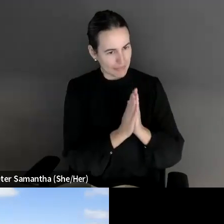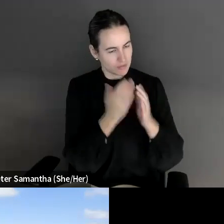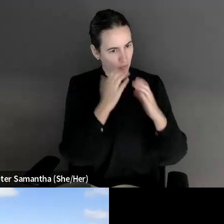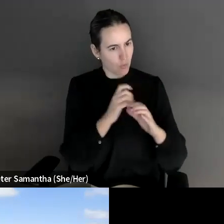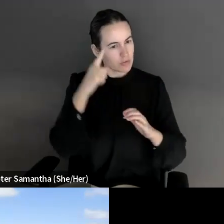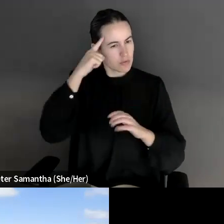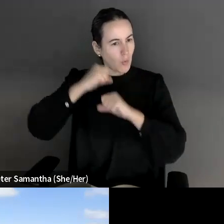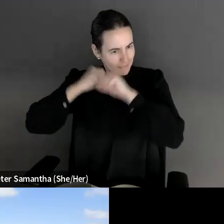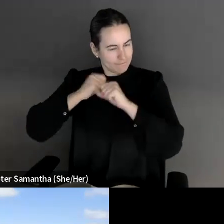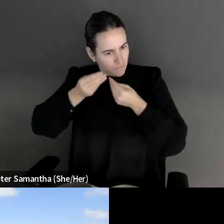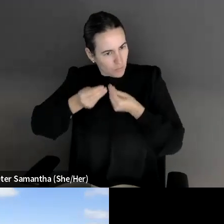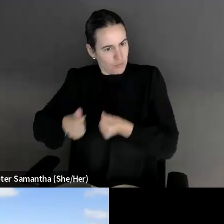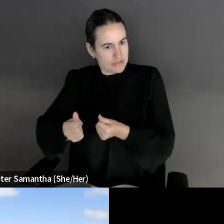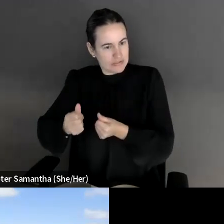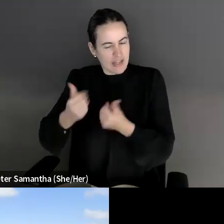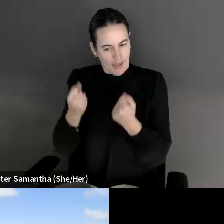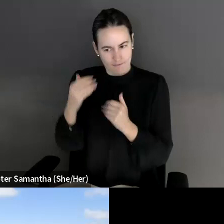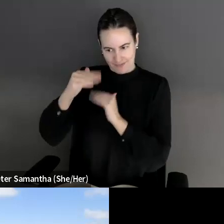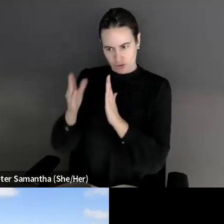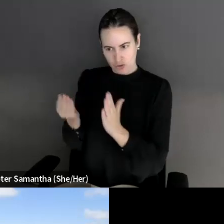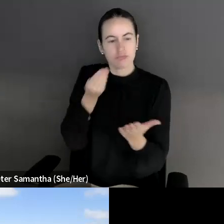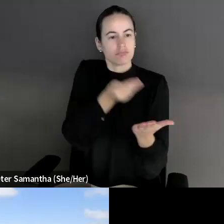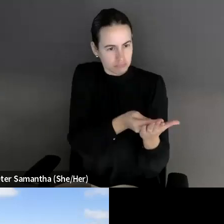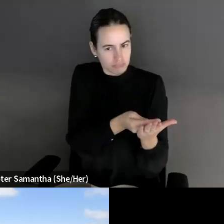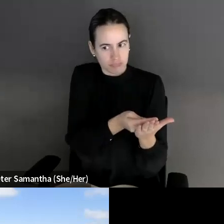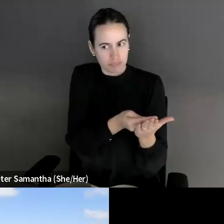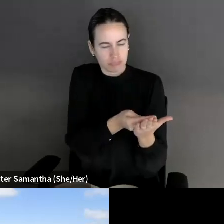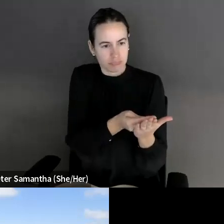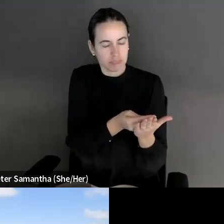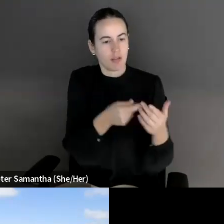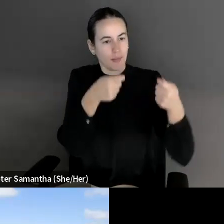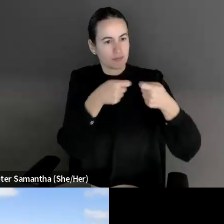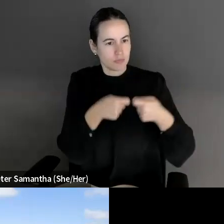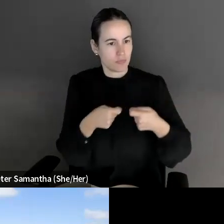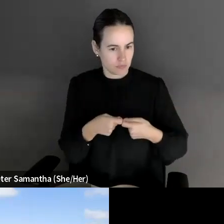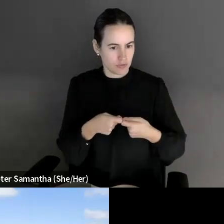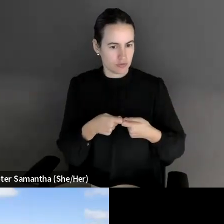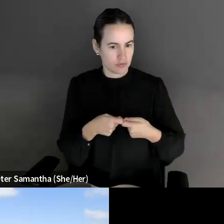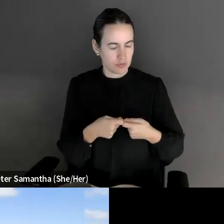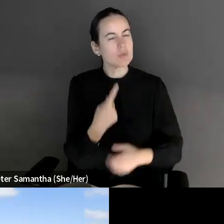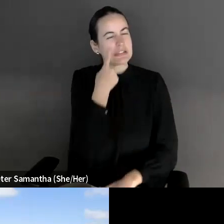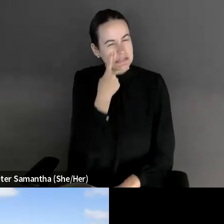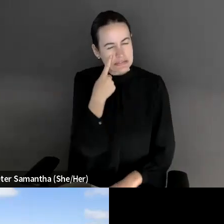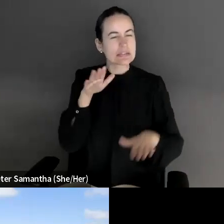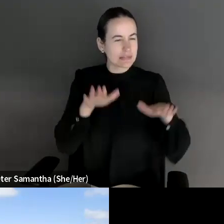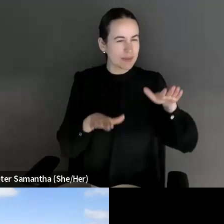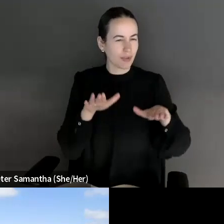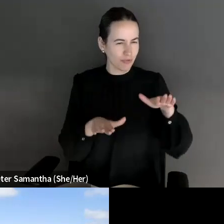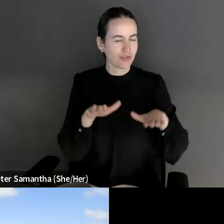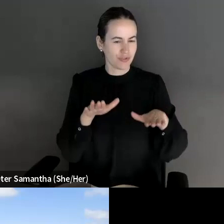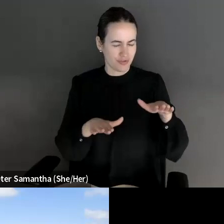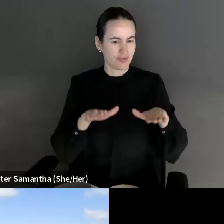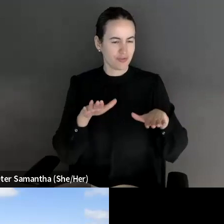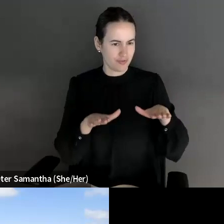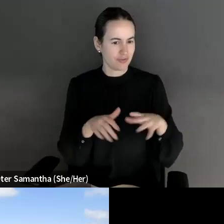definitions. And then you will find that you get very similar aspects as you get